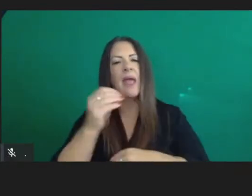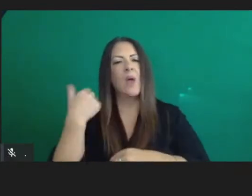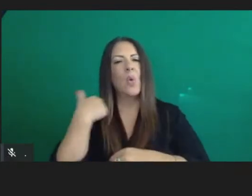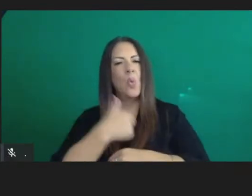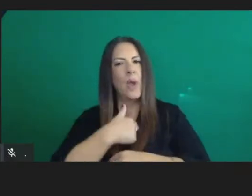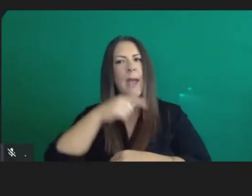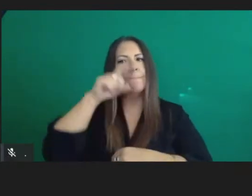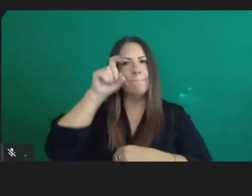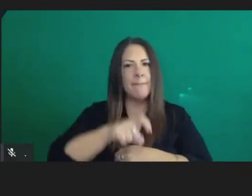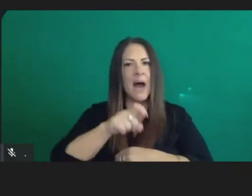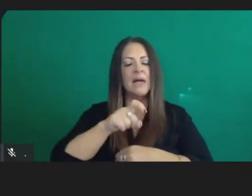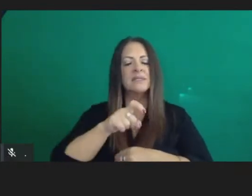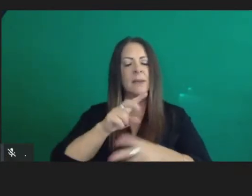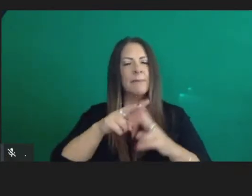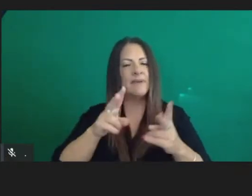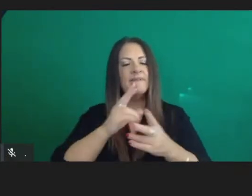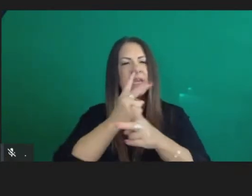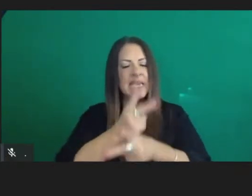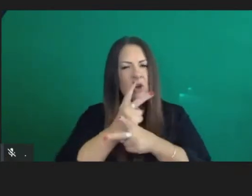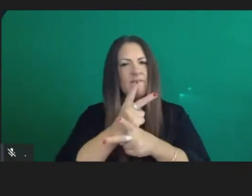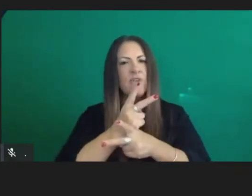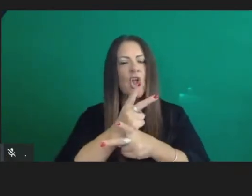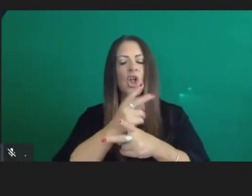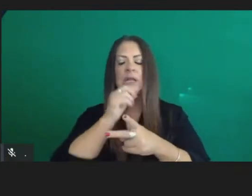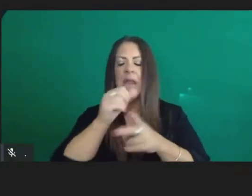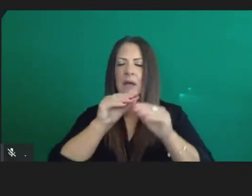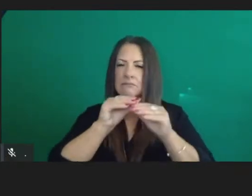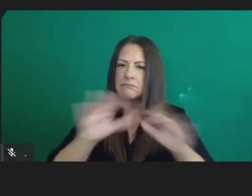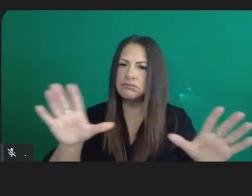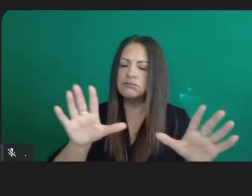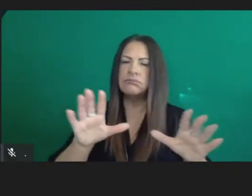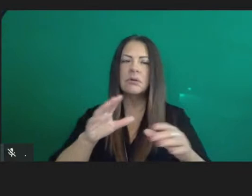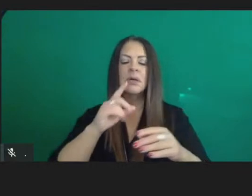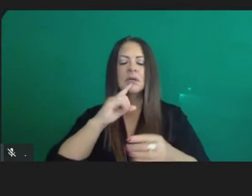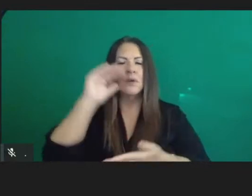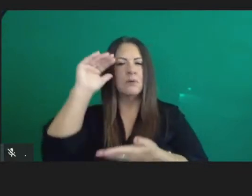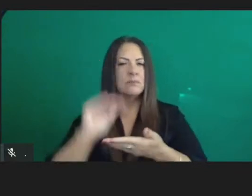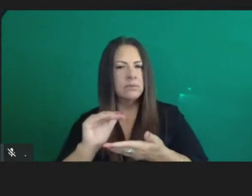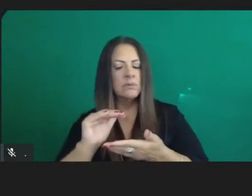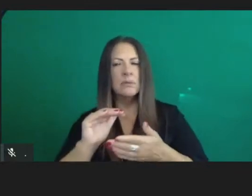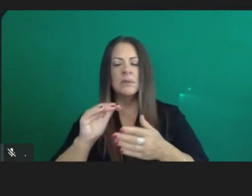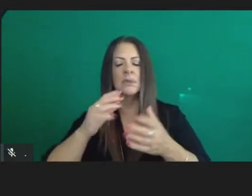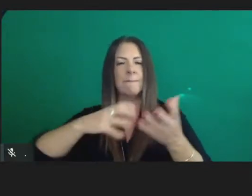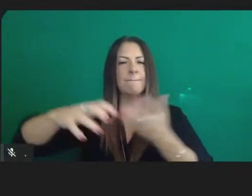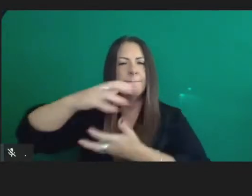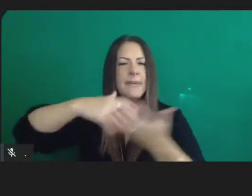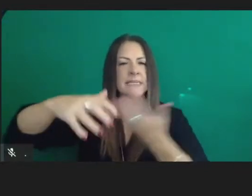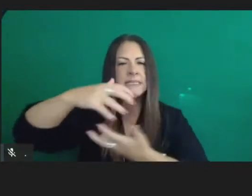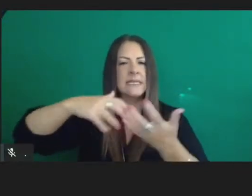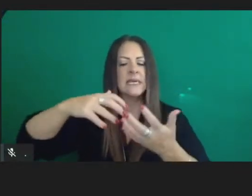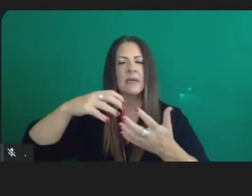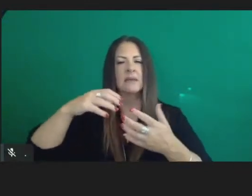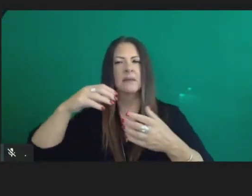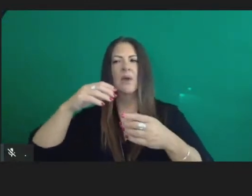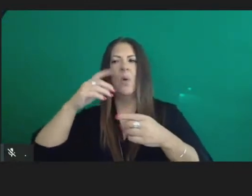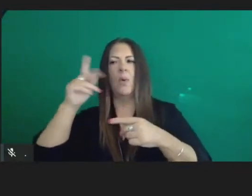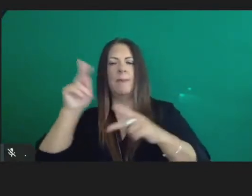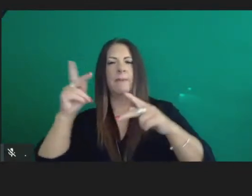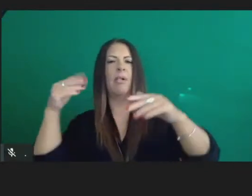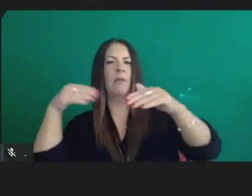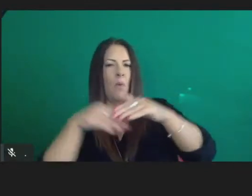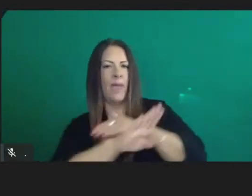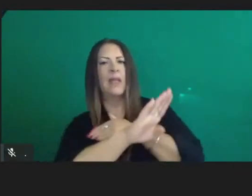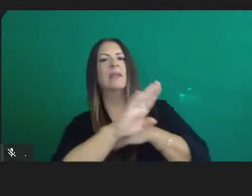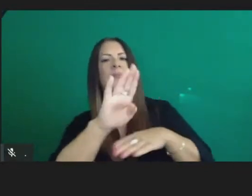to reduce transmission and avoid additional mixing beyond what we do in the normal course of business that's